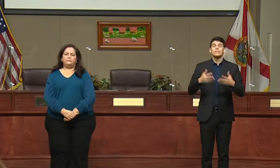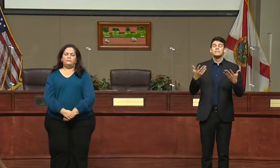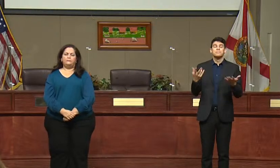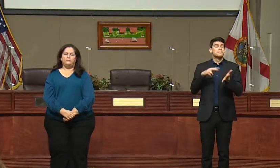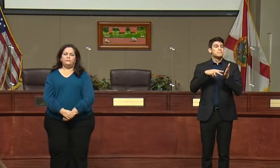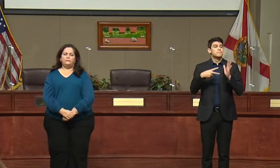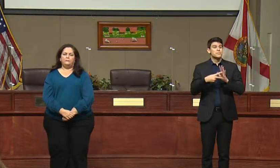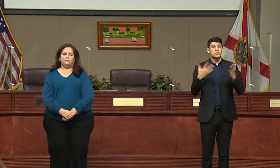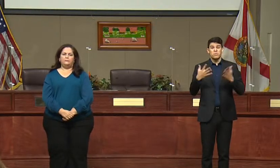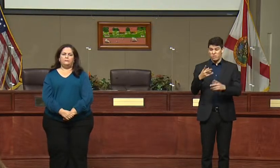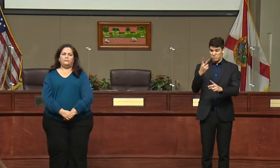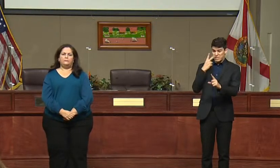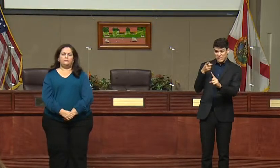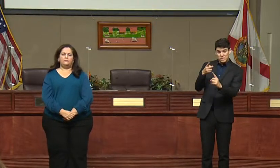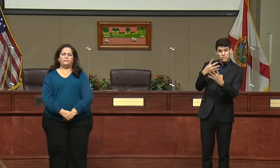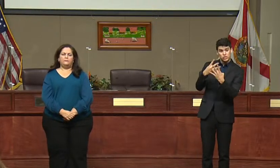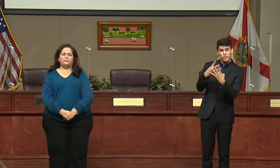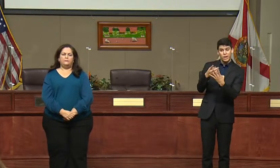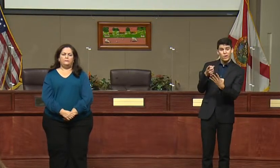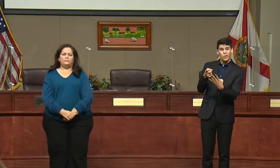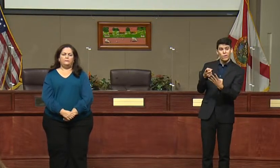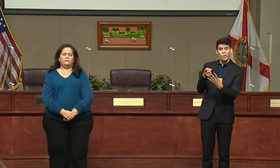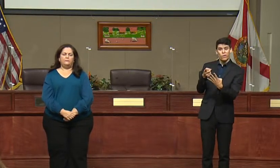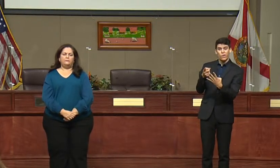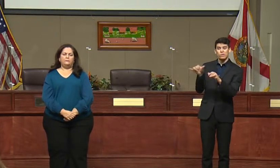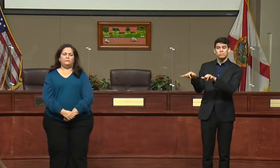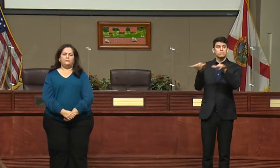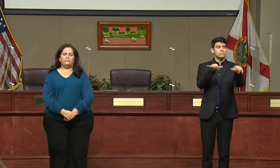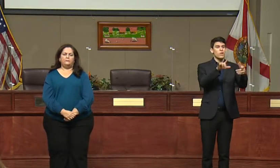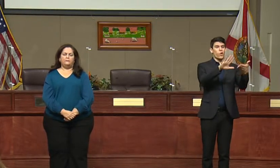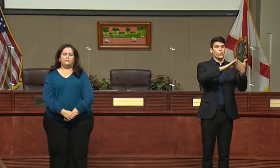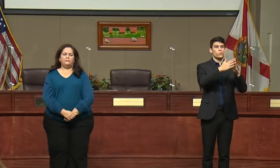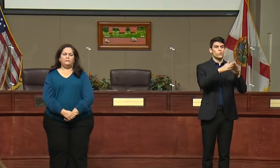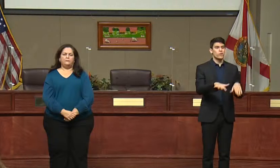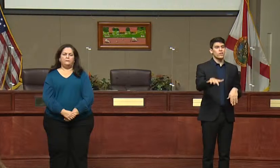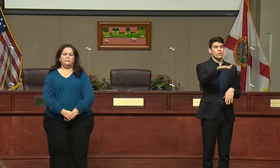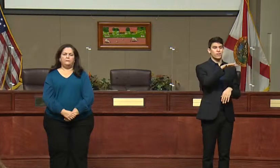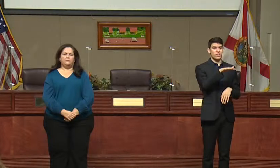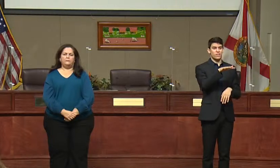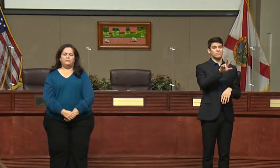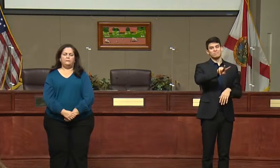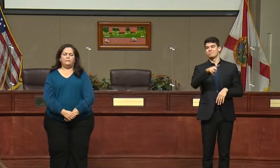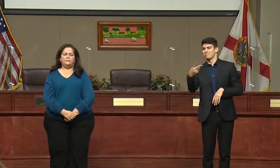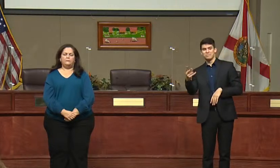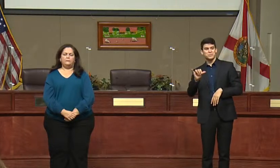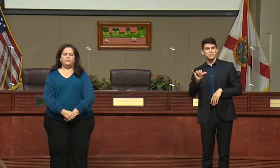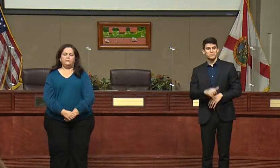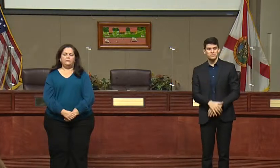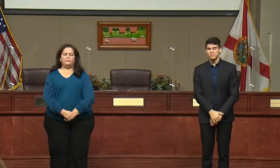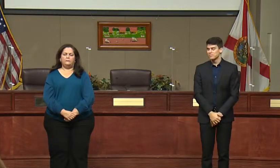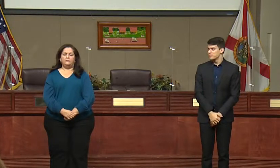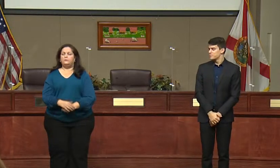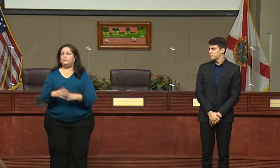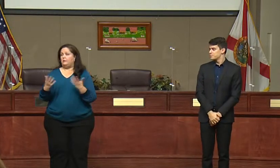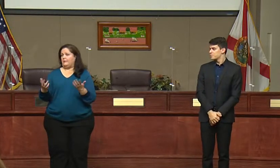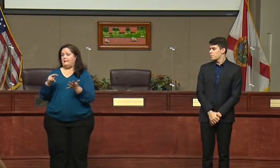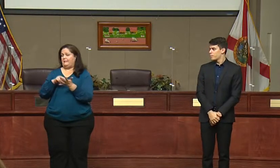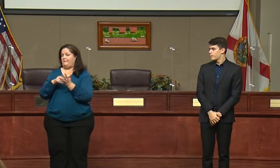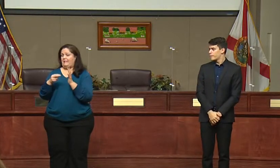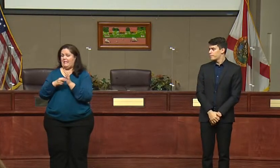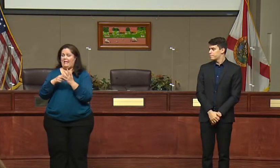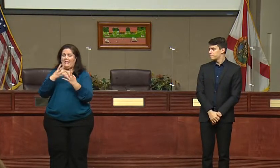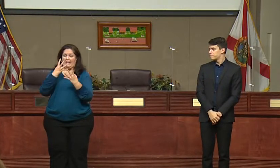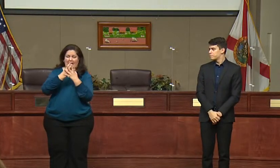in our jail is what you see in our community, and vice versa. Básicamente lo que se refleja